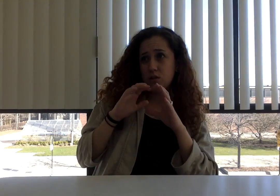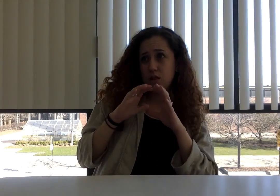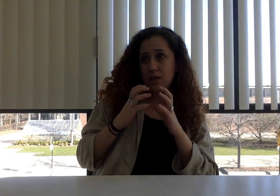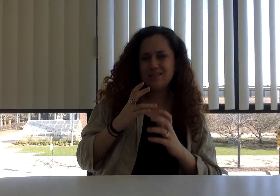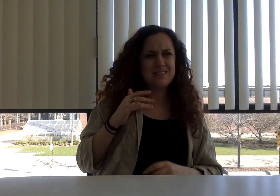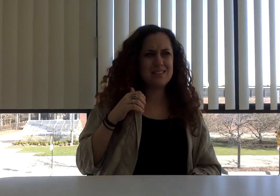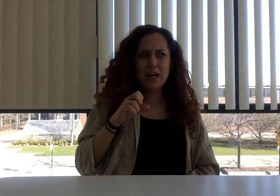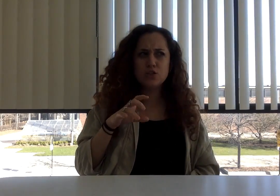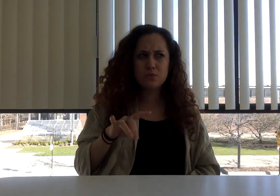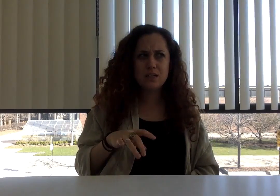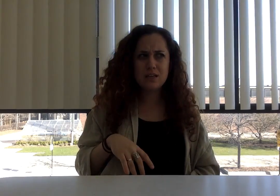No.